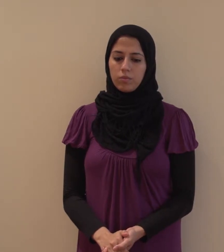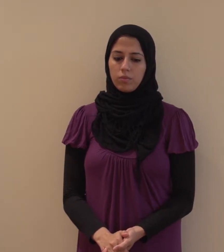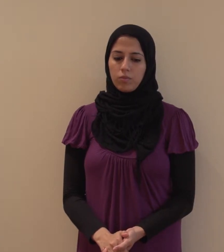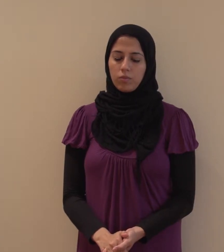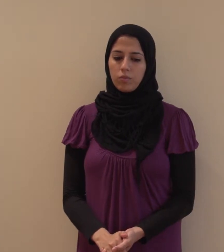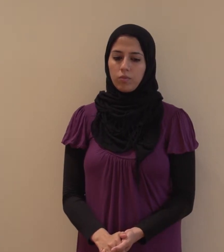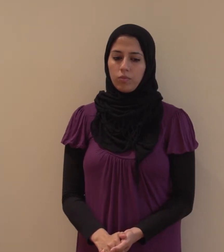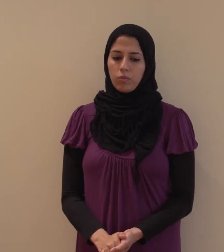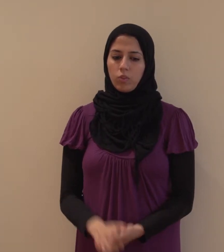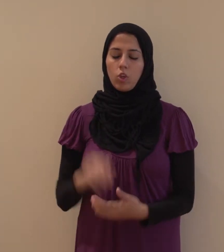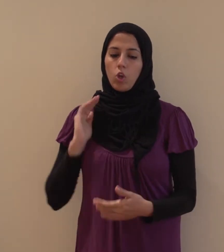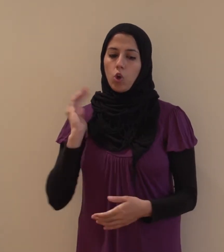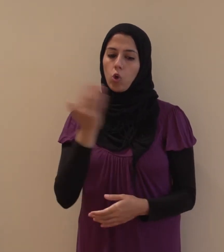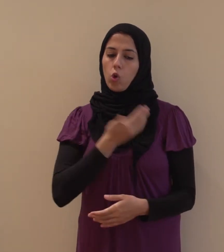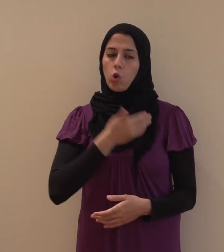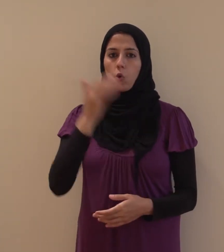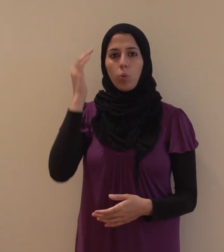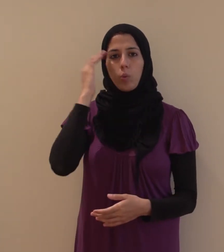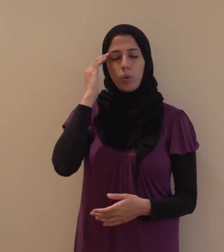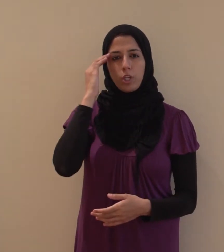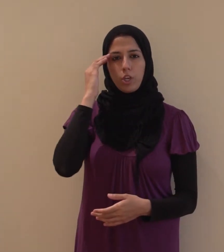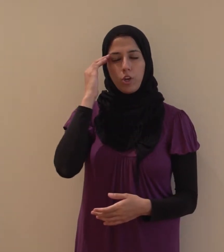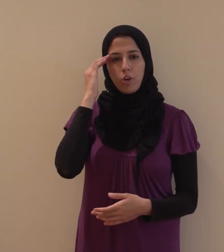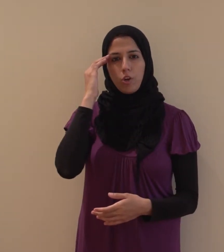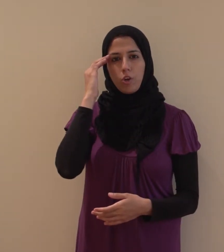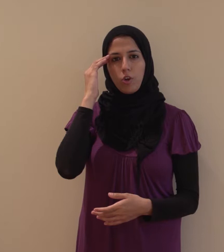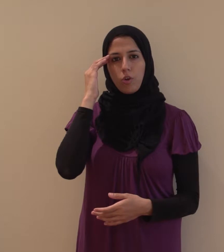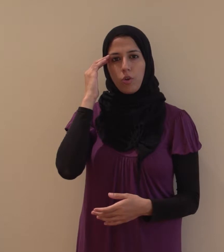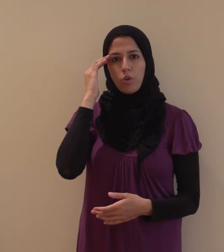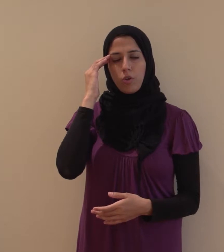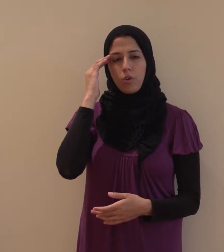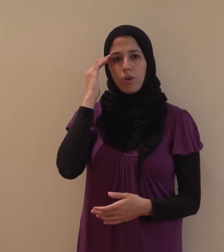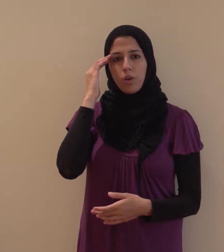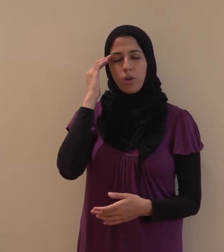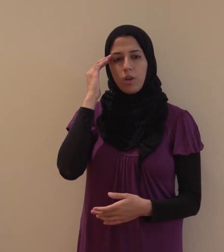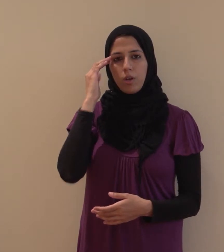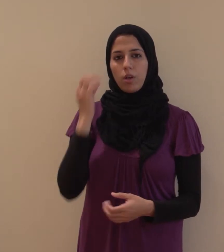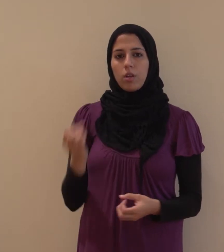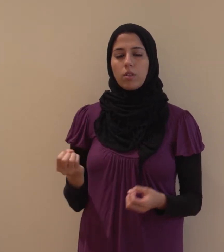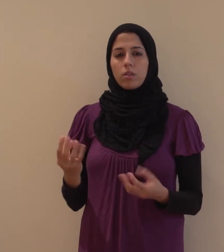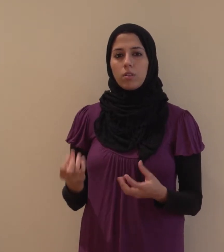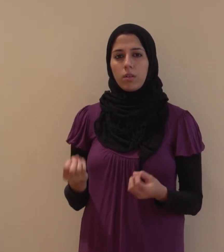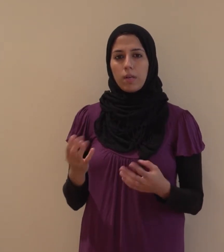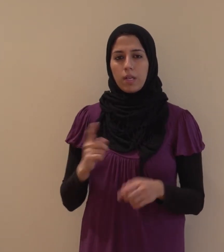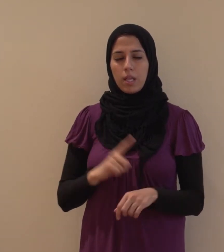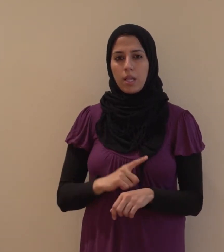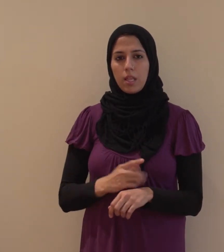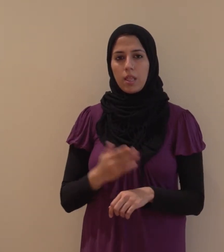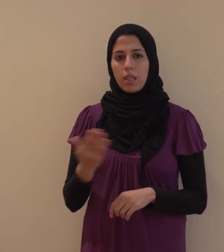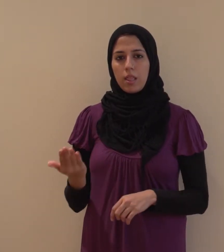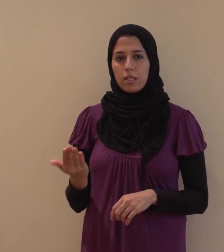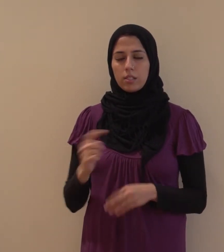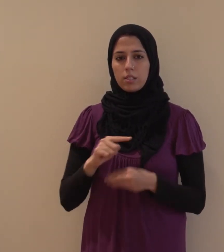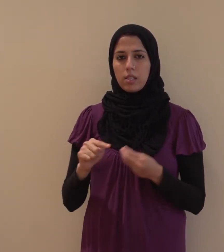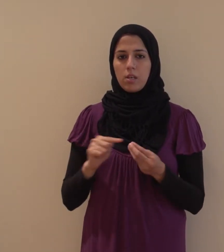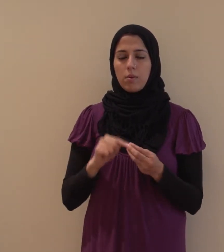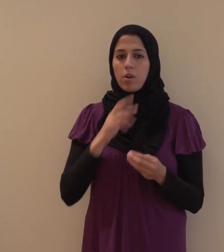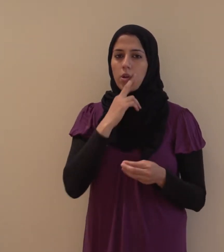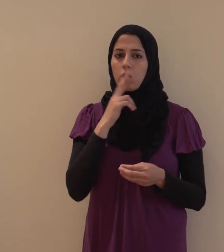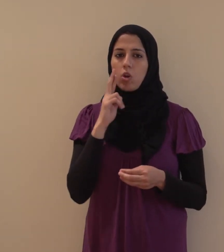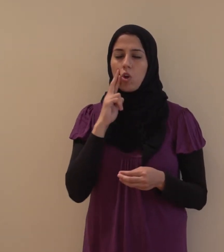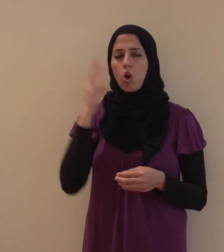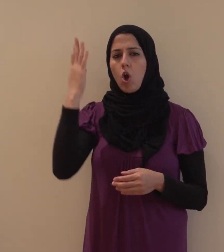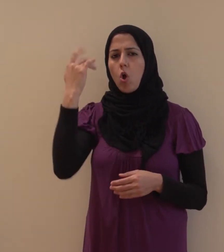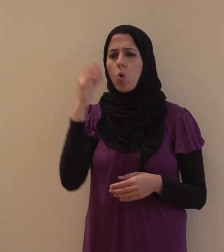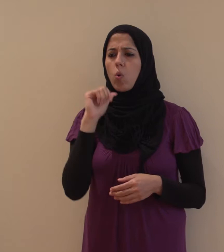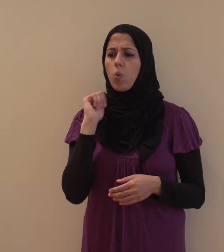many of our brothers and sisters that they are not present with other brothers and sisters at the time of breaking fast? Why don't we see many